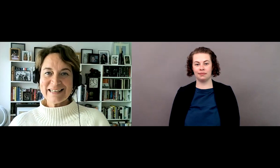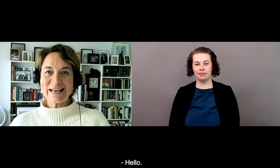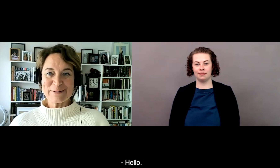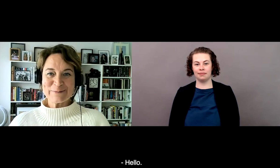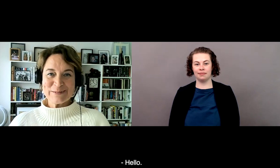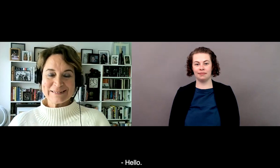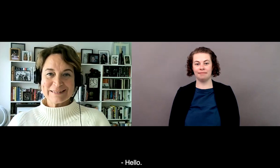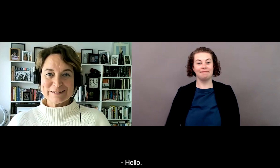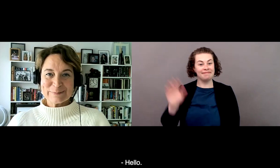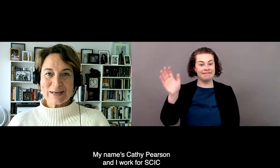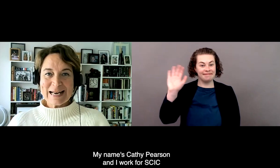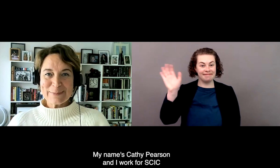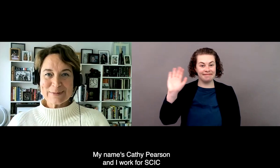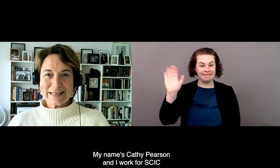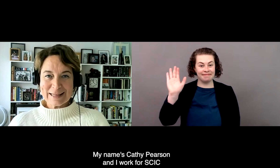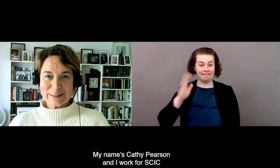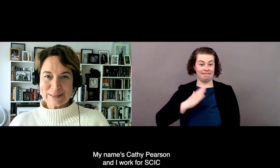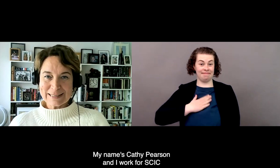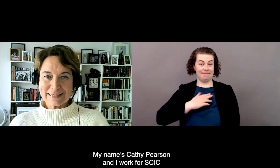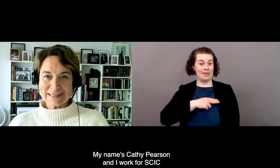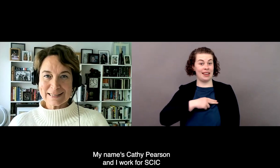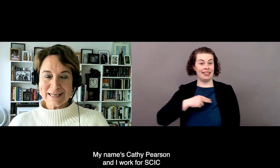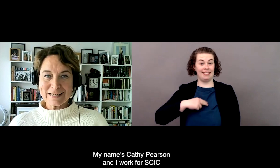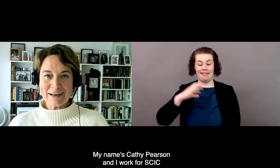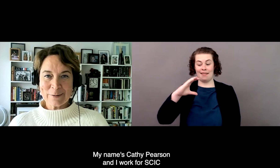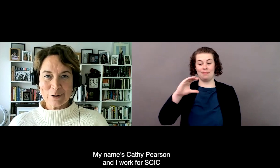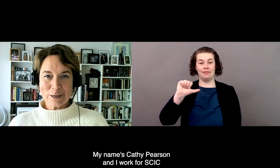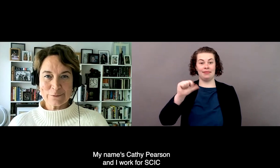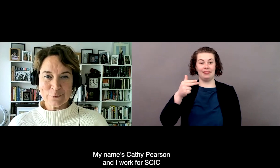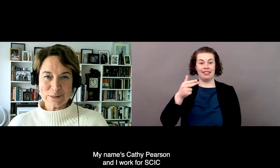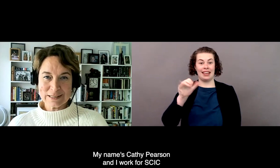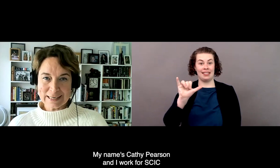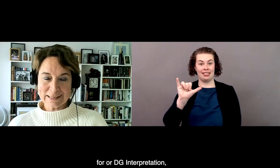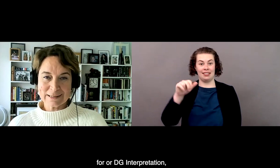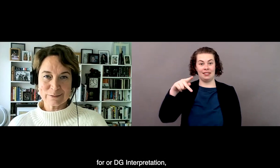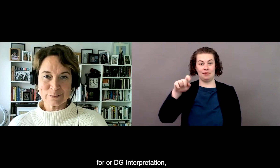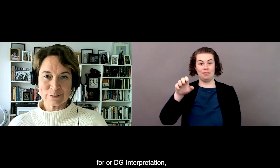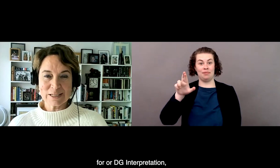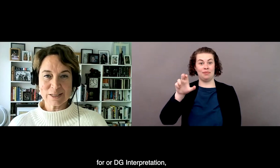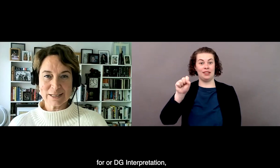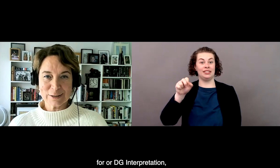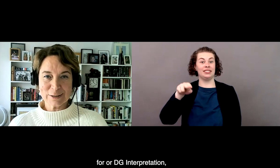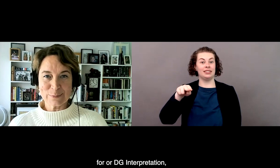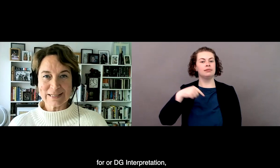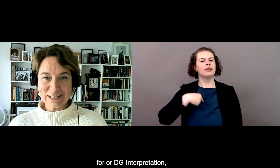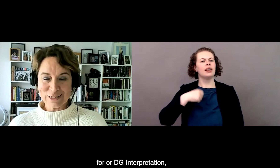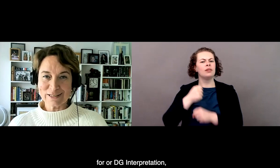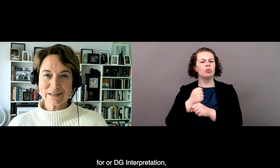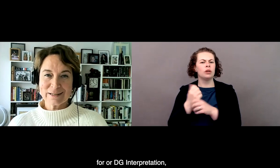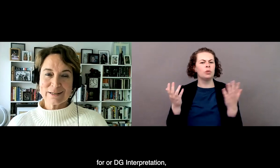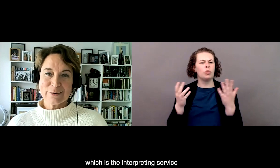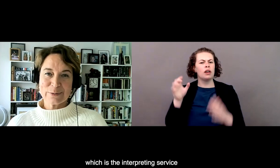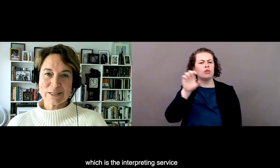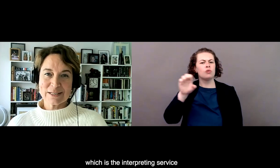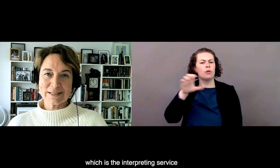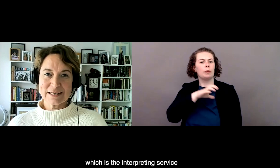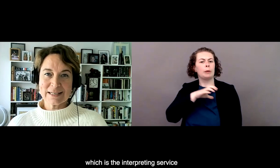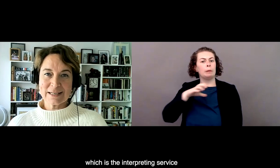Hello, my name's Kathy Pearson and I work for SCIC, or DG Interpretation, which is the